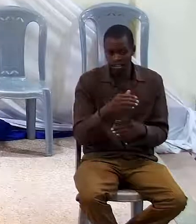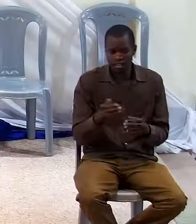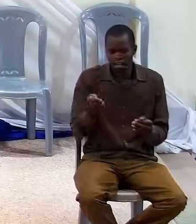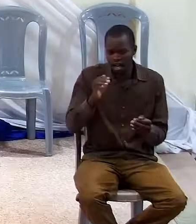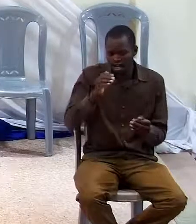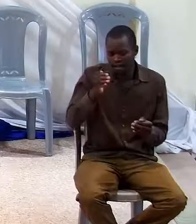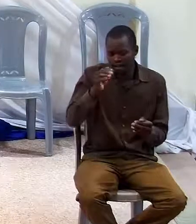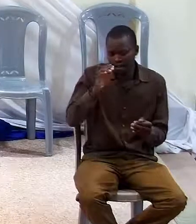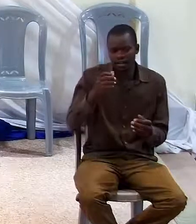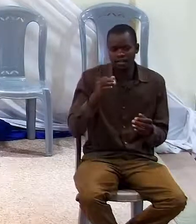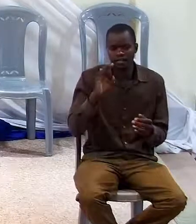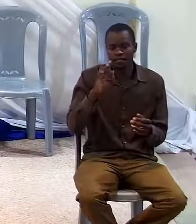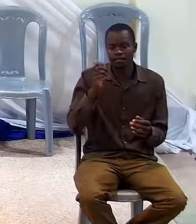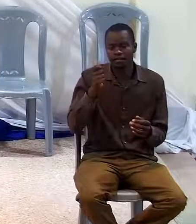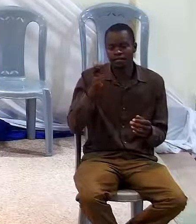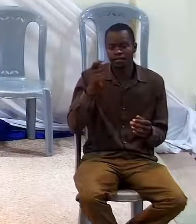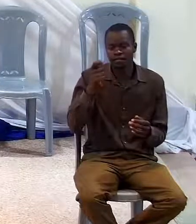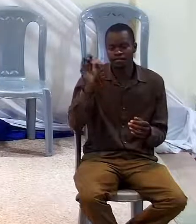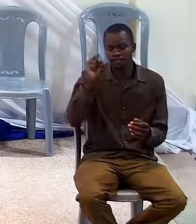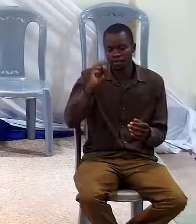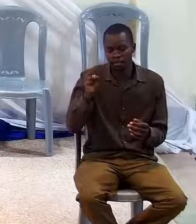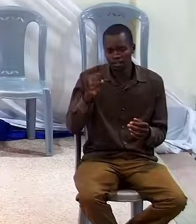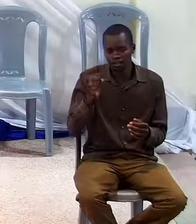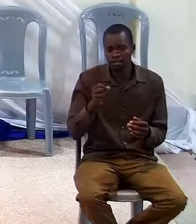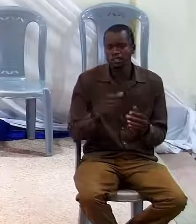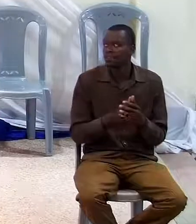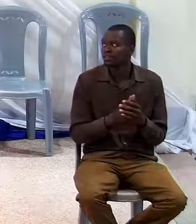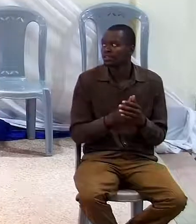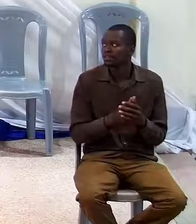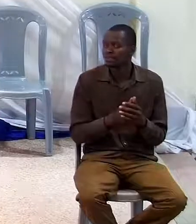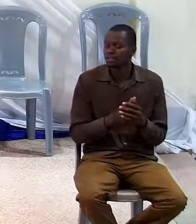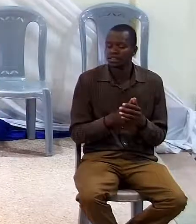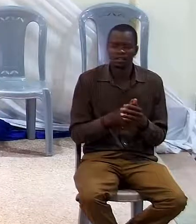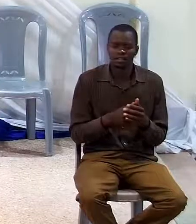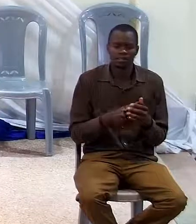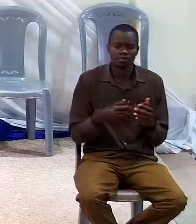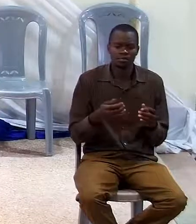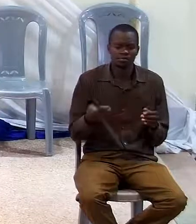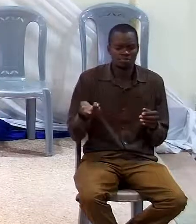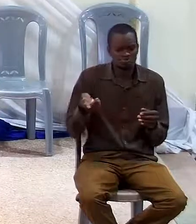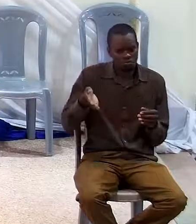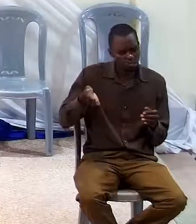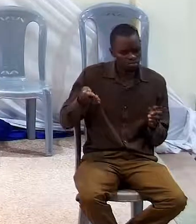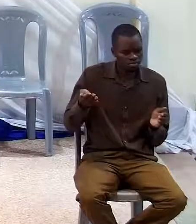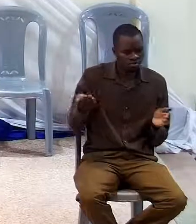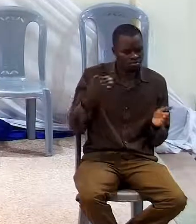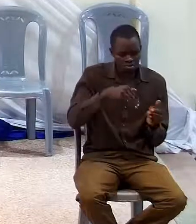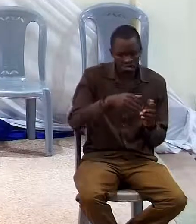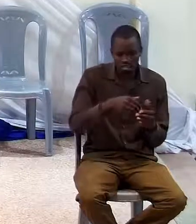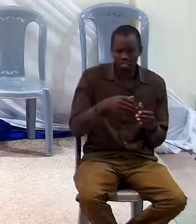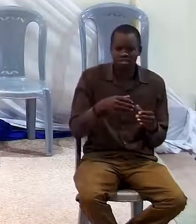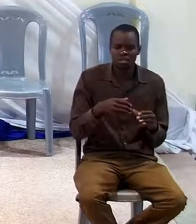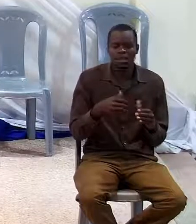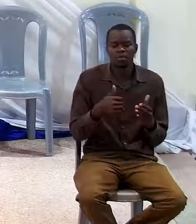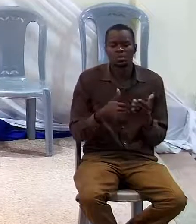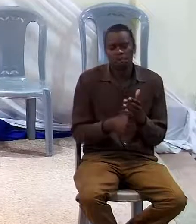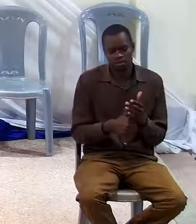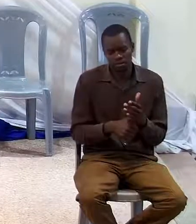the functionality of those organs that they protect, those organs that they cushion